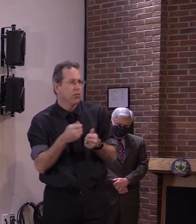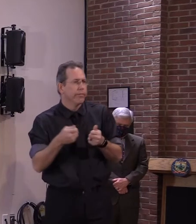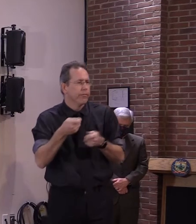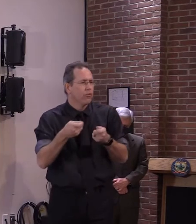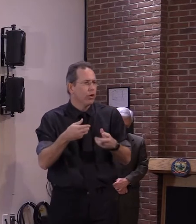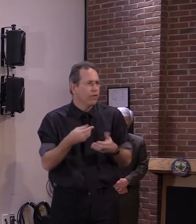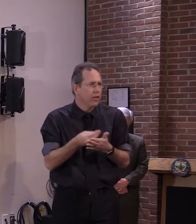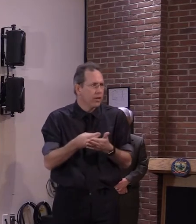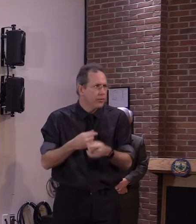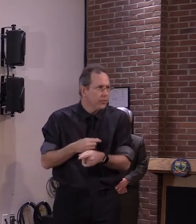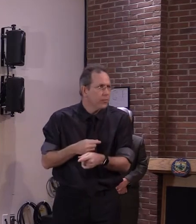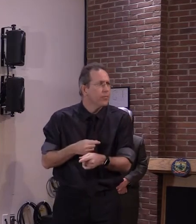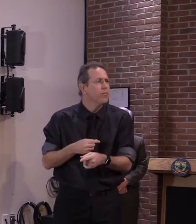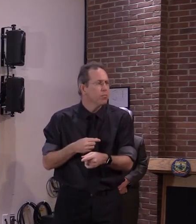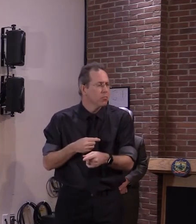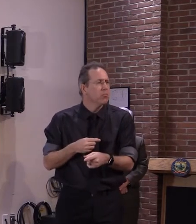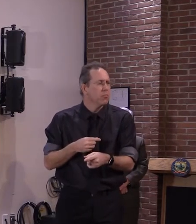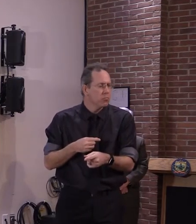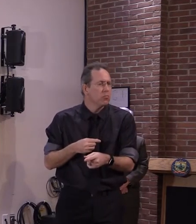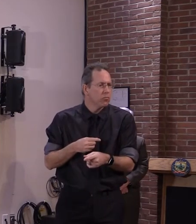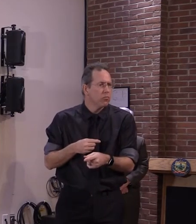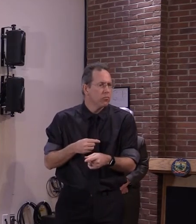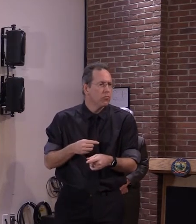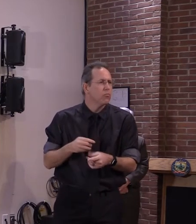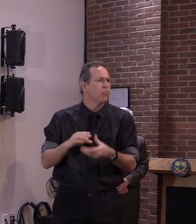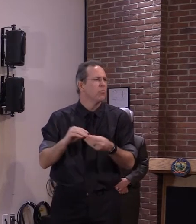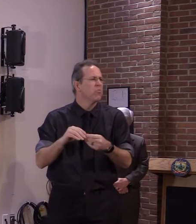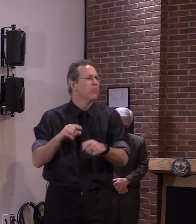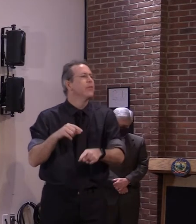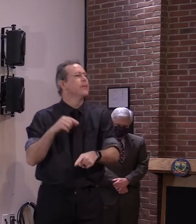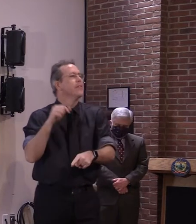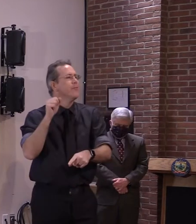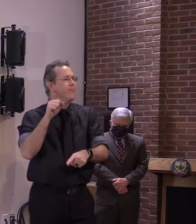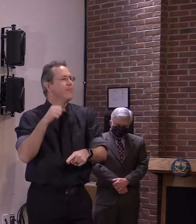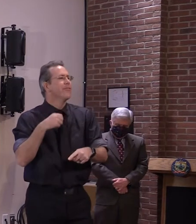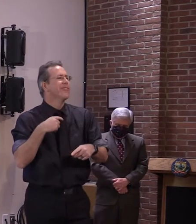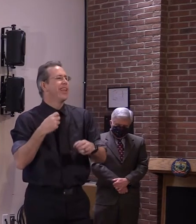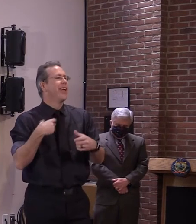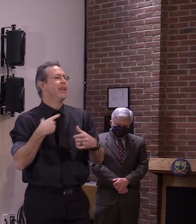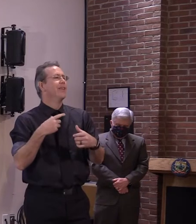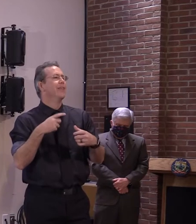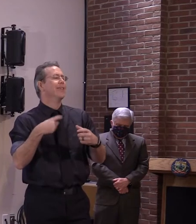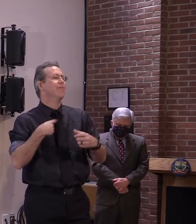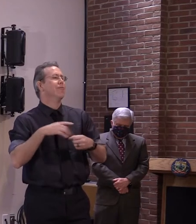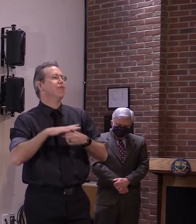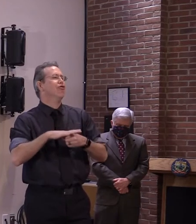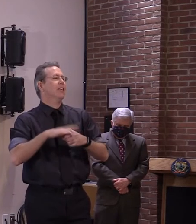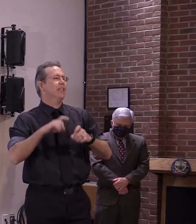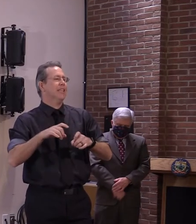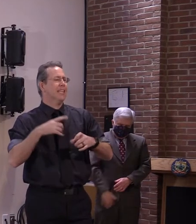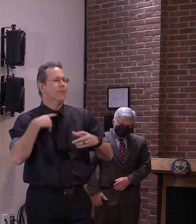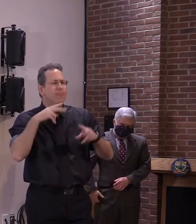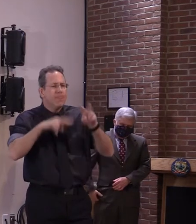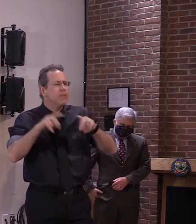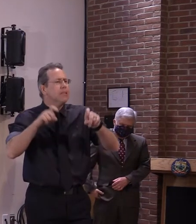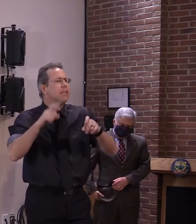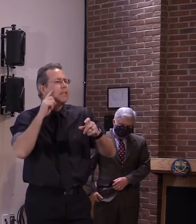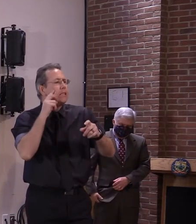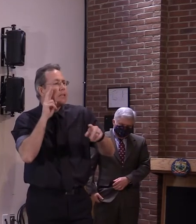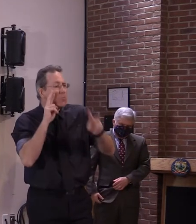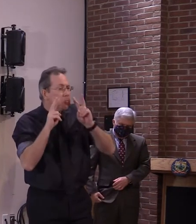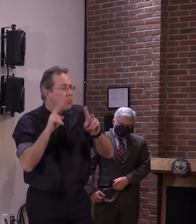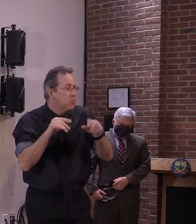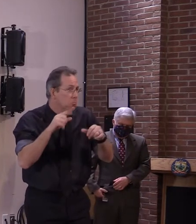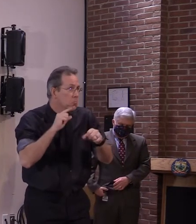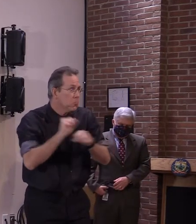pew is doing a stress test on our our pensions um it is something they they have done as uh in